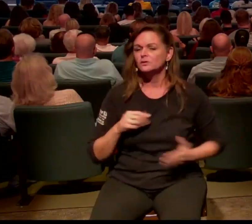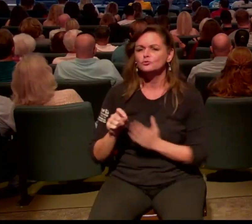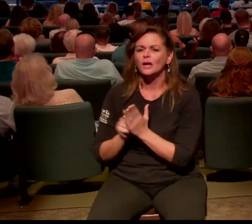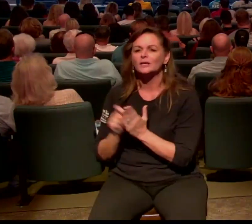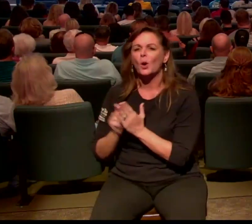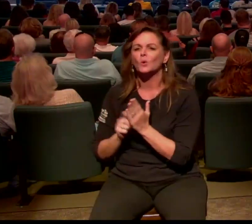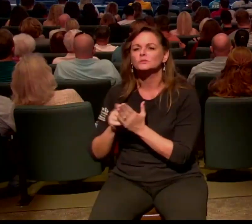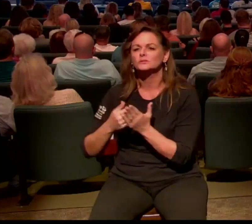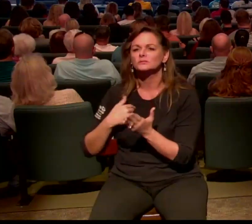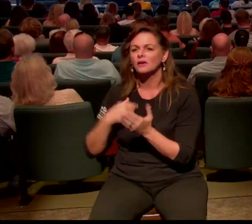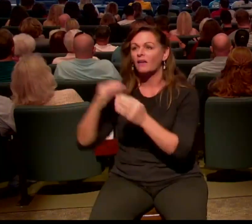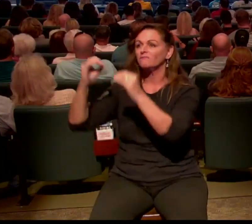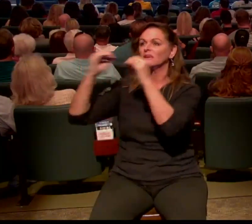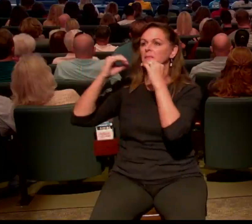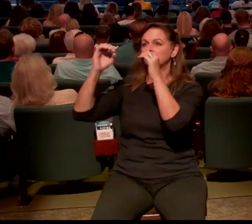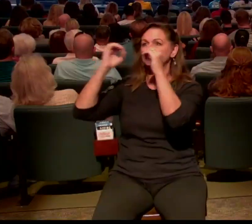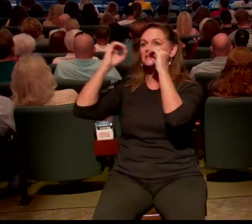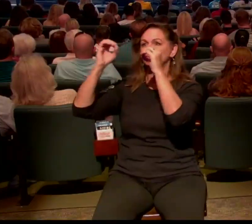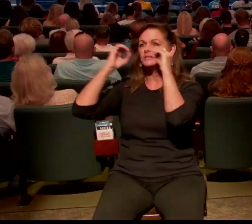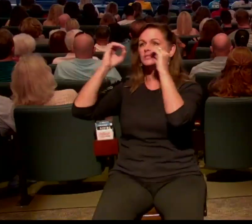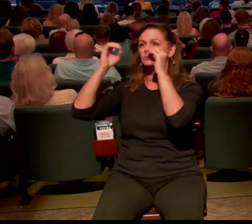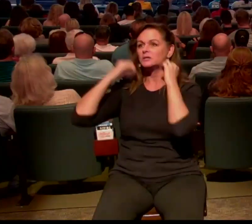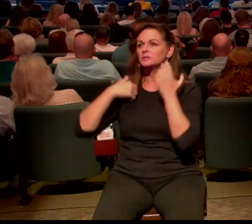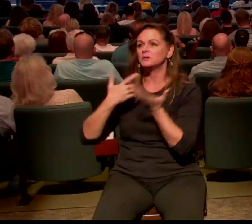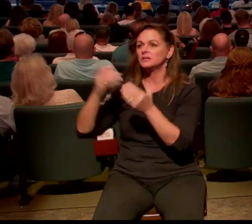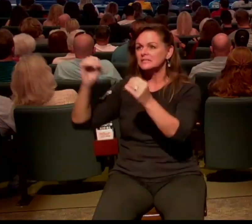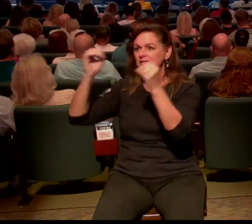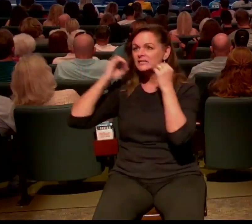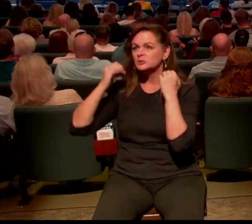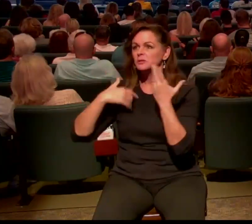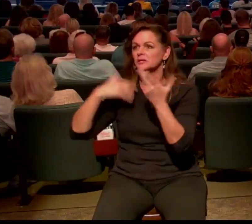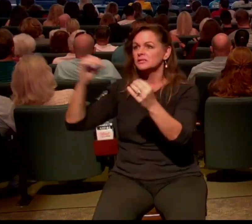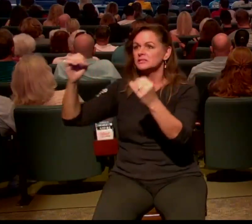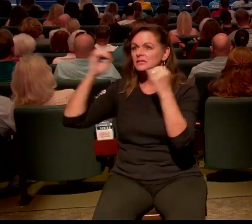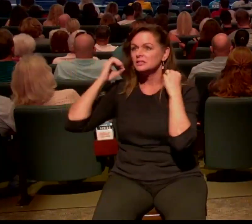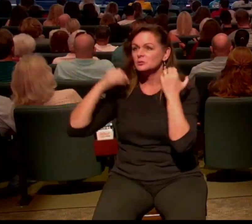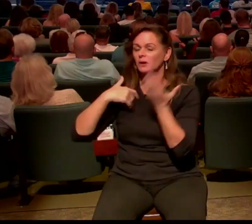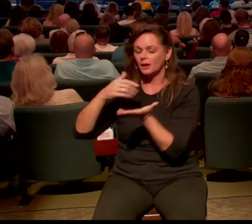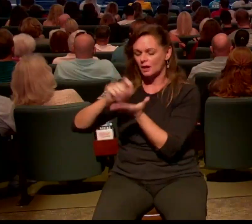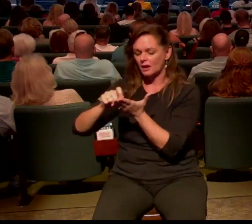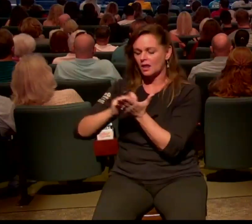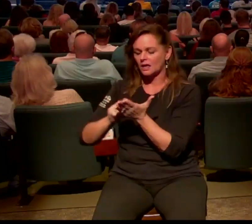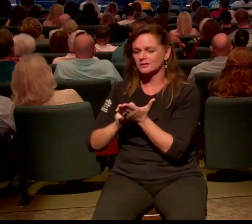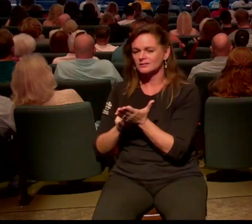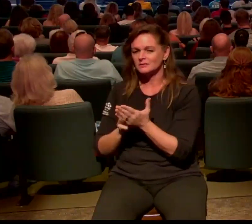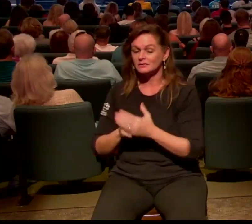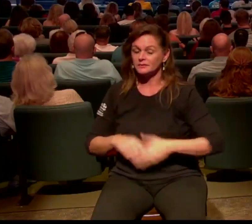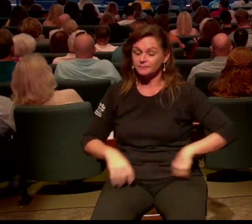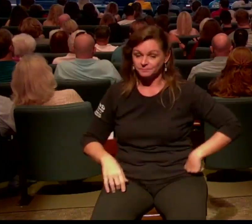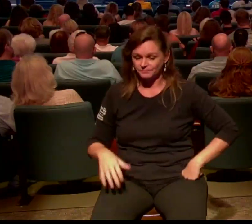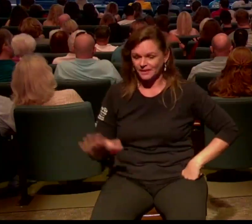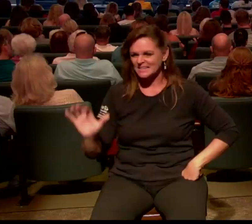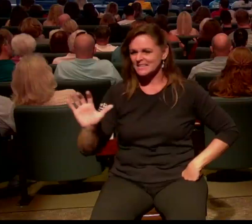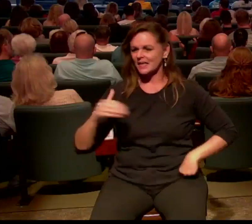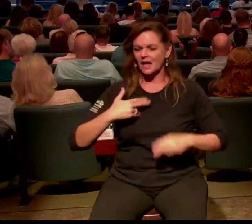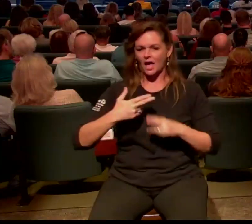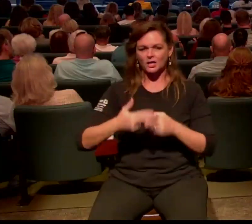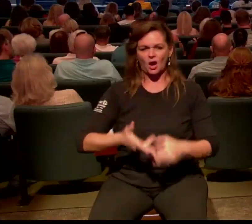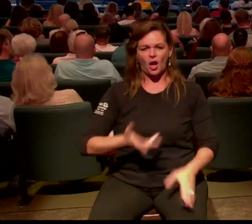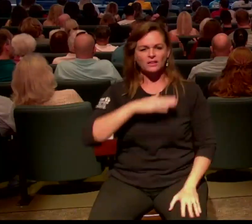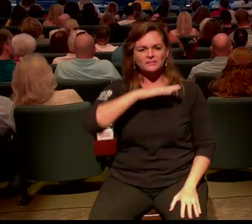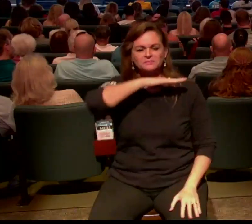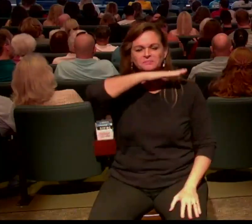like, feed me, feed me, feed me, feed me. I know a bunch of people, they have what I call hog theology. Oink, oink,